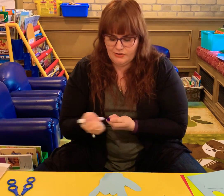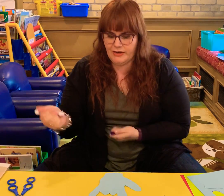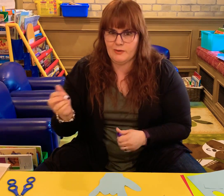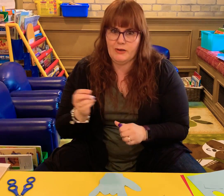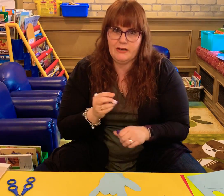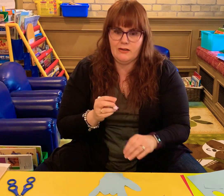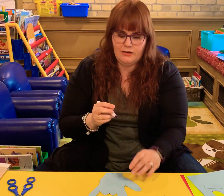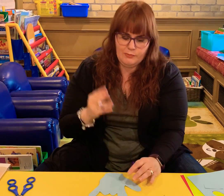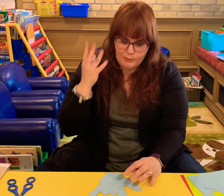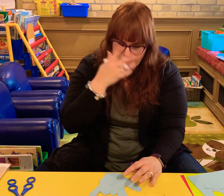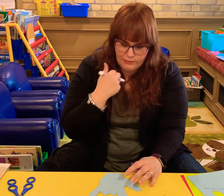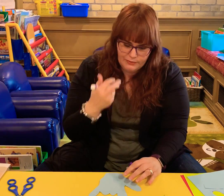I can make it beautiful.